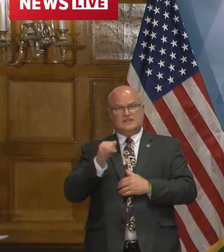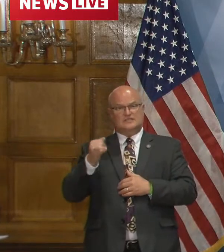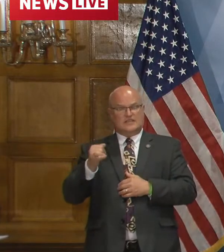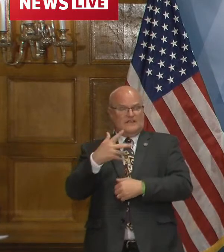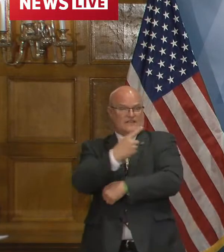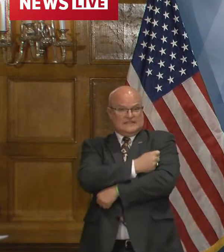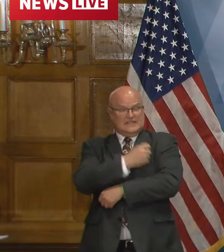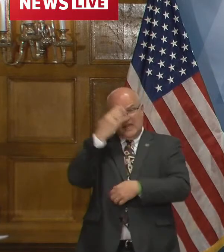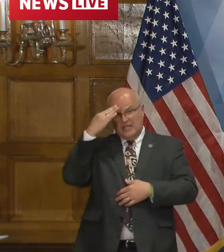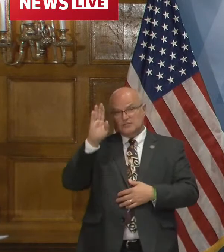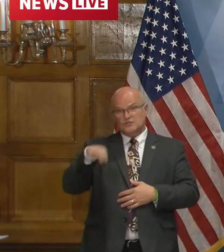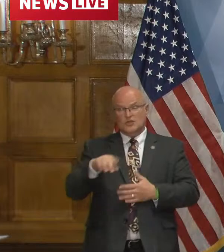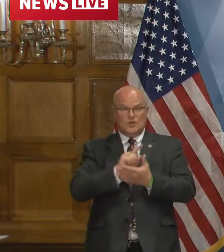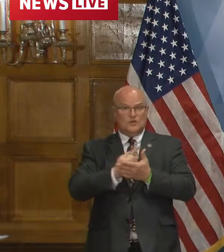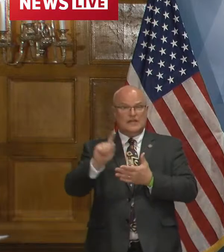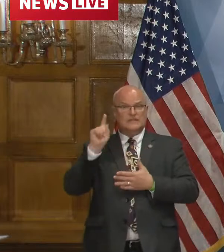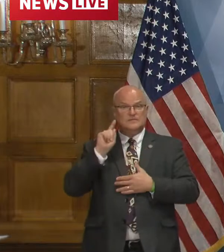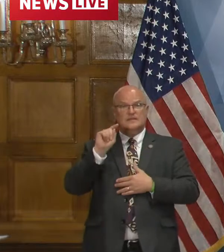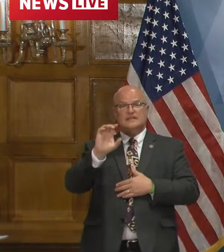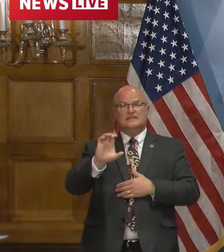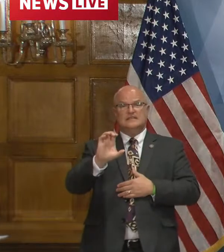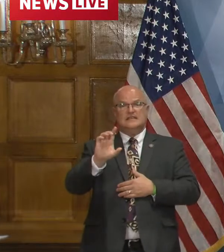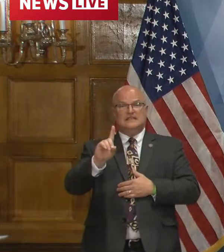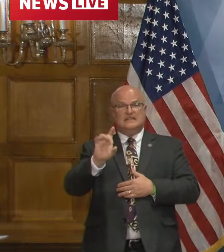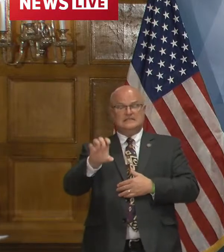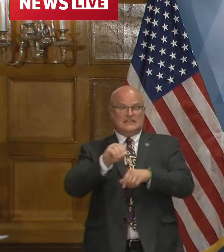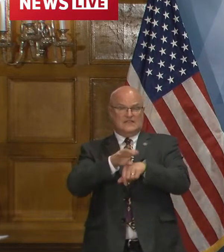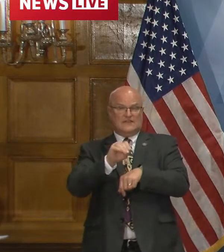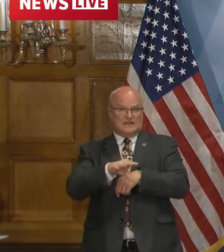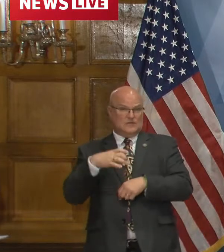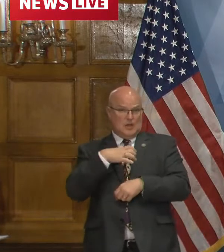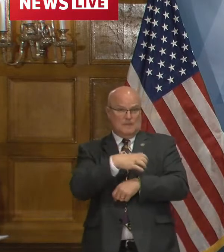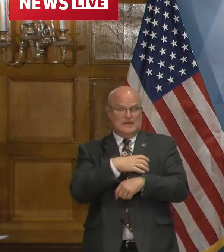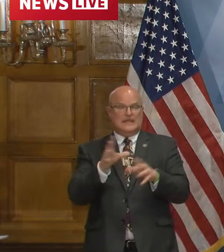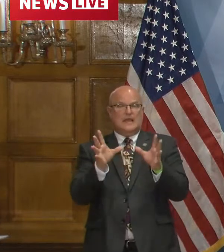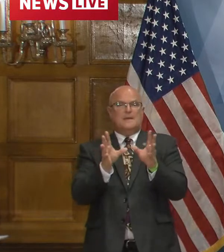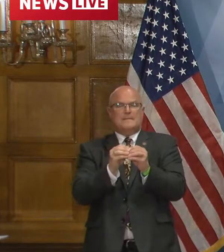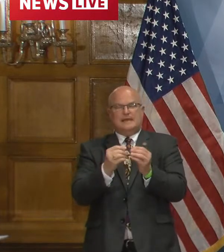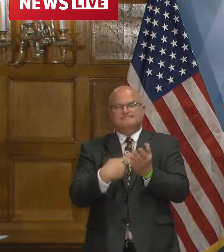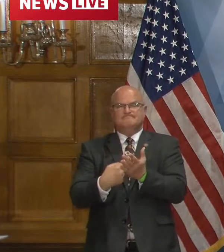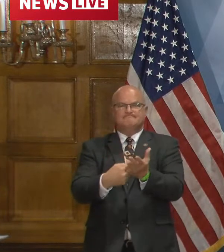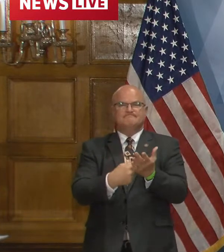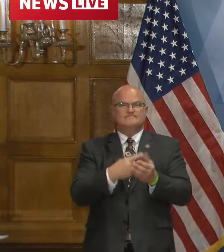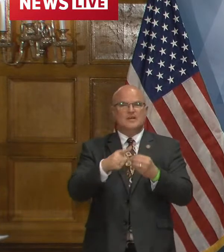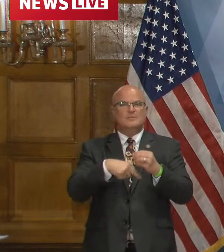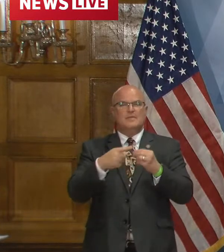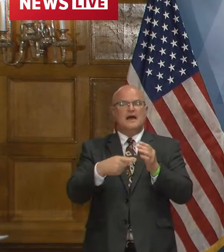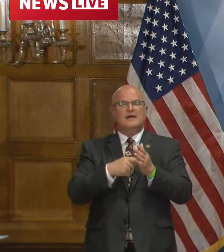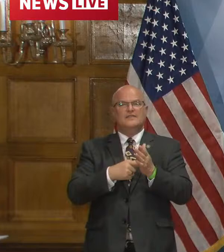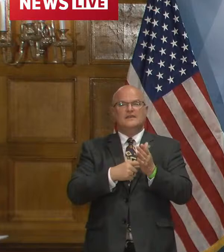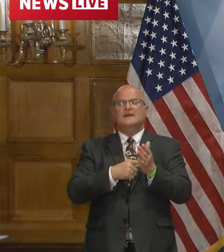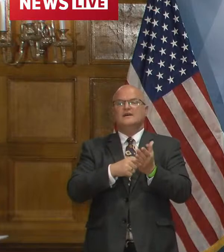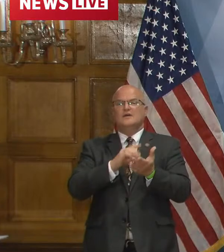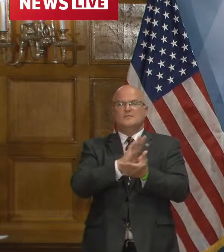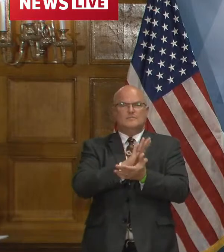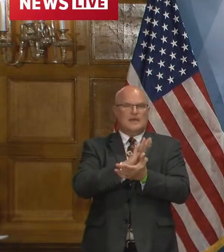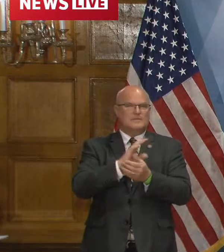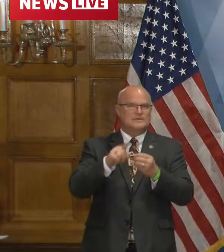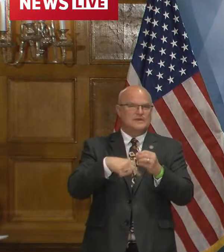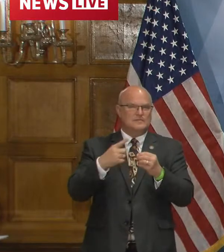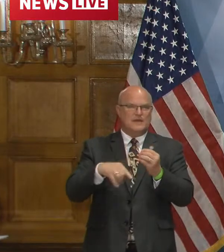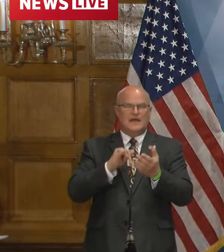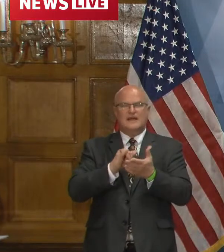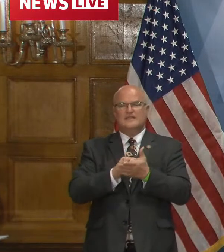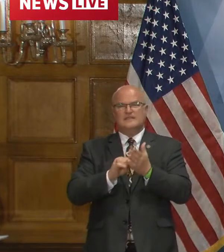So as you all know, last week the CDC Advisory Committee met to review the literature and the information